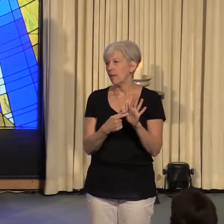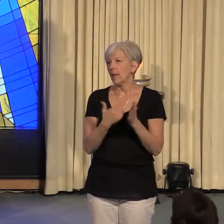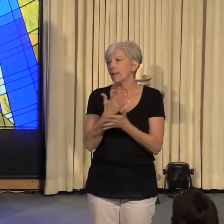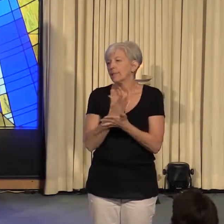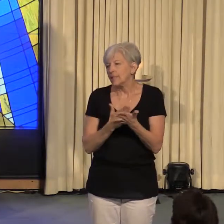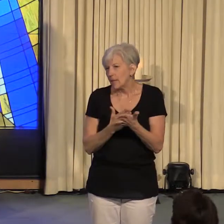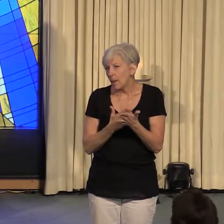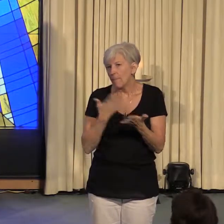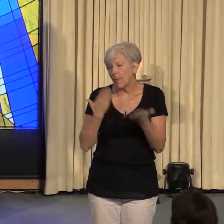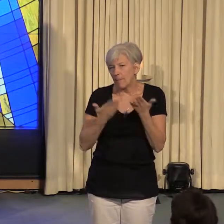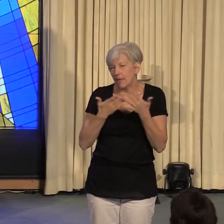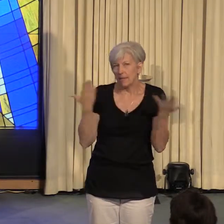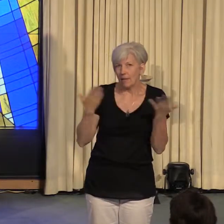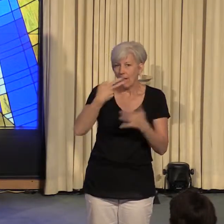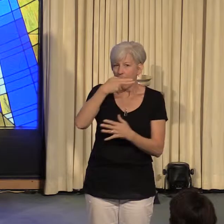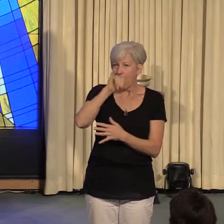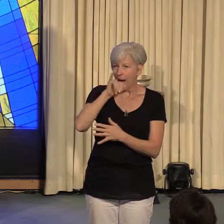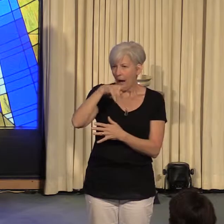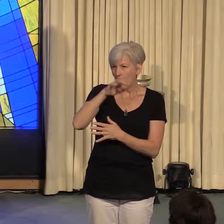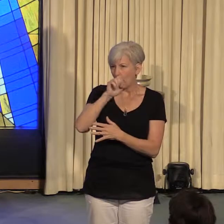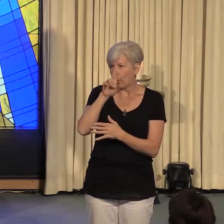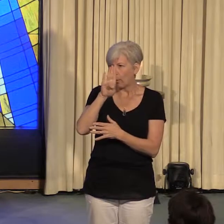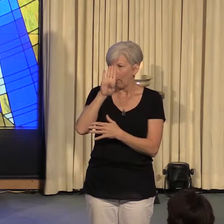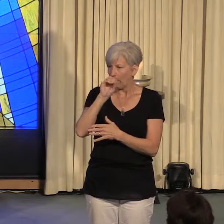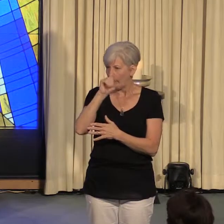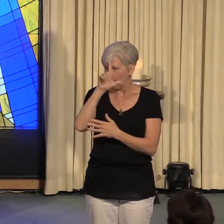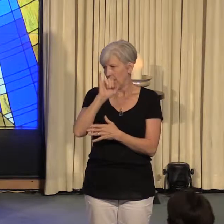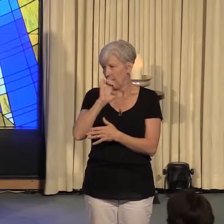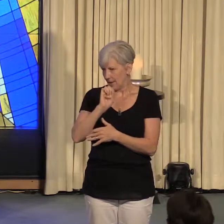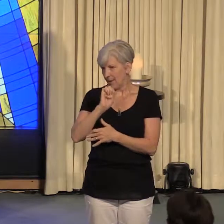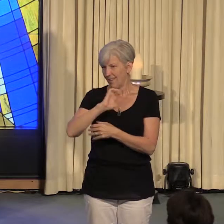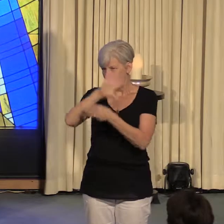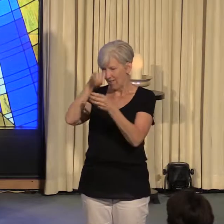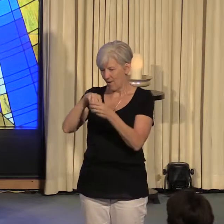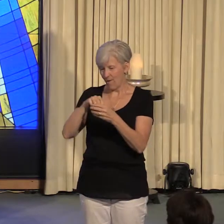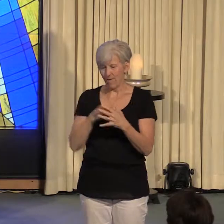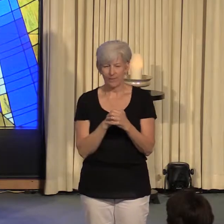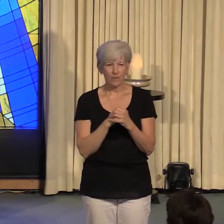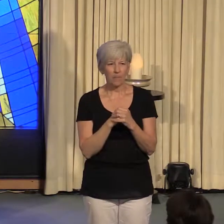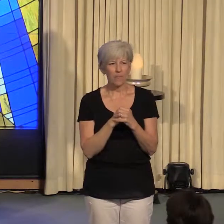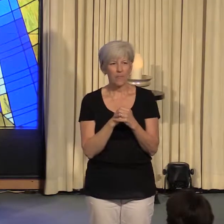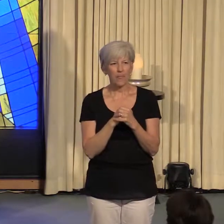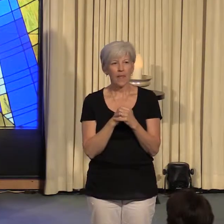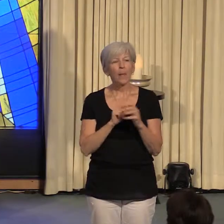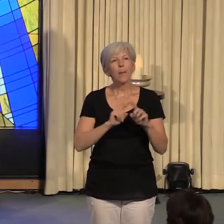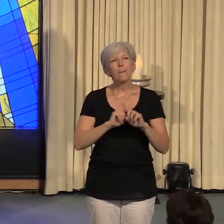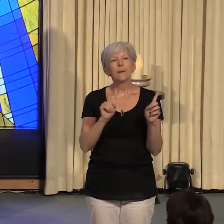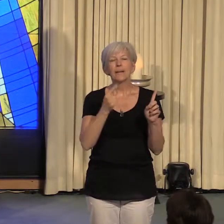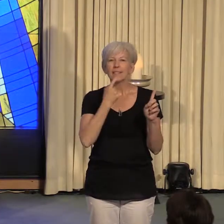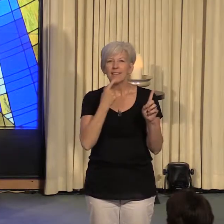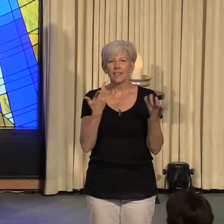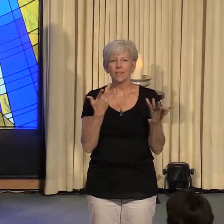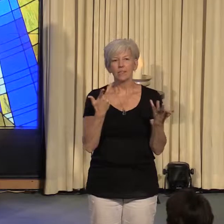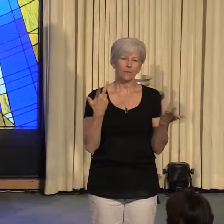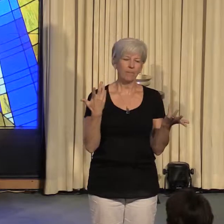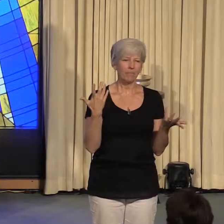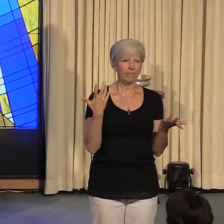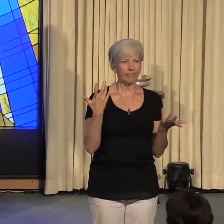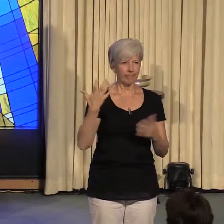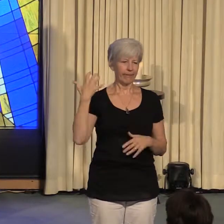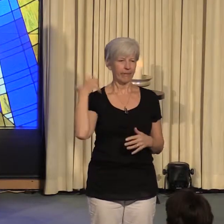there may be a little hyperbole involved. All right? But he says, Captain so-and-so will be